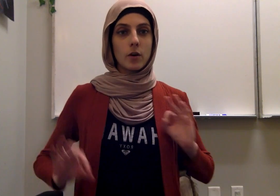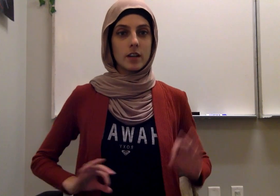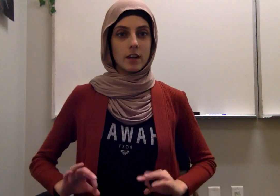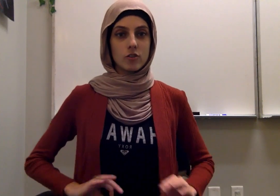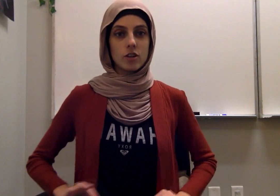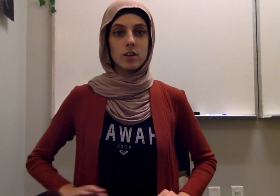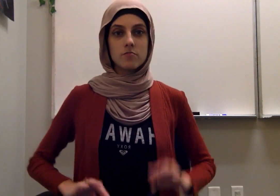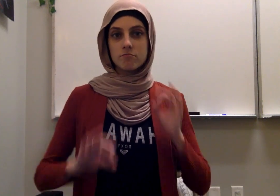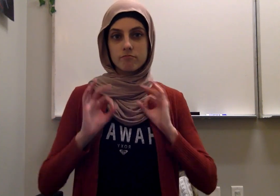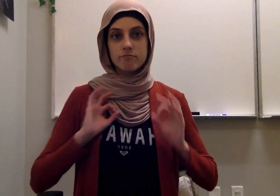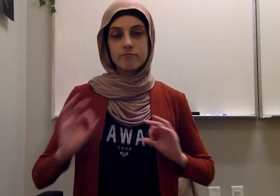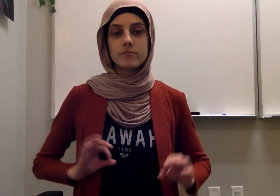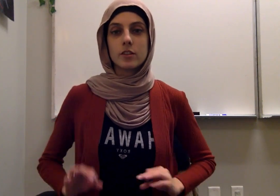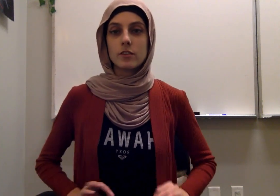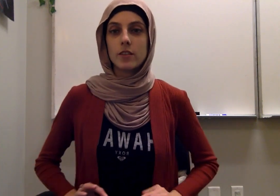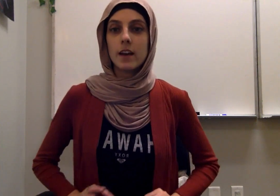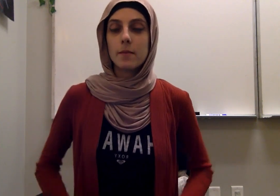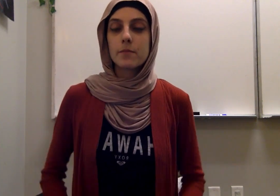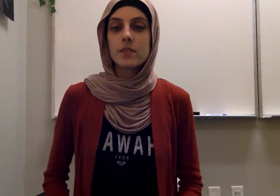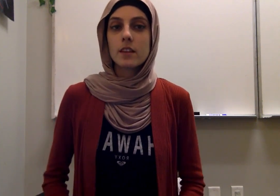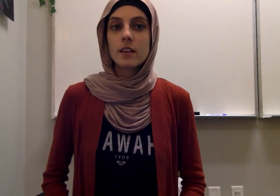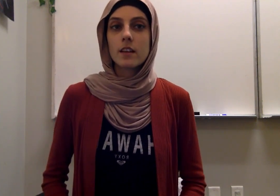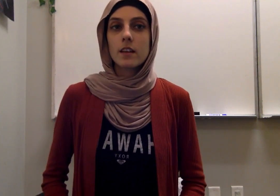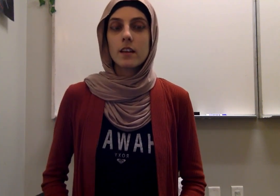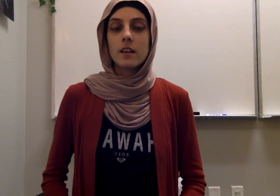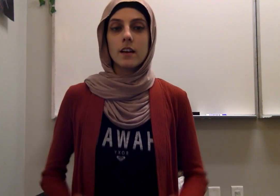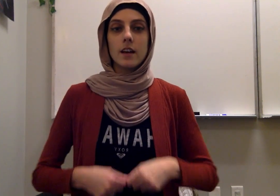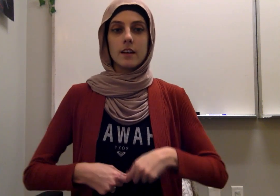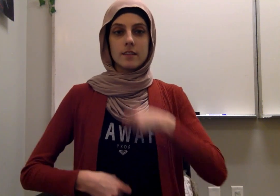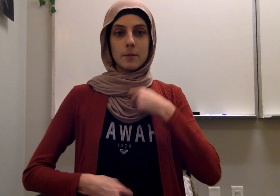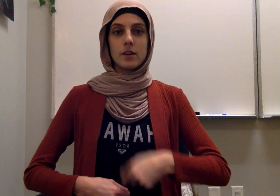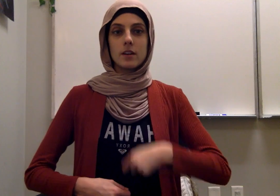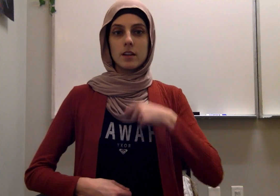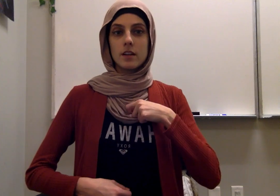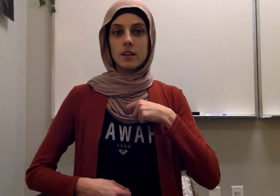dotted shirt, you can do that. Zipper.